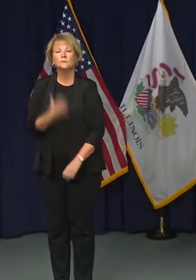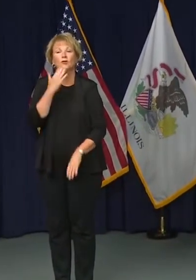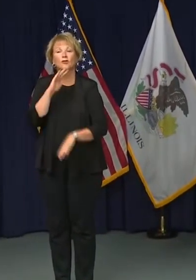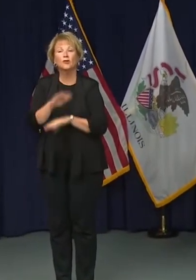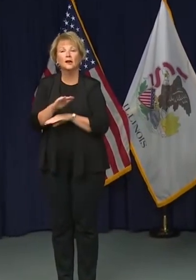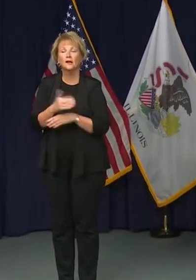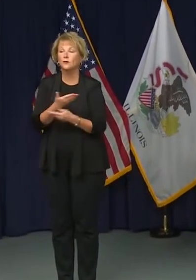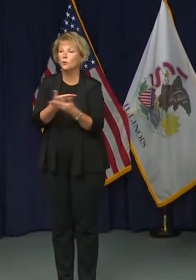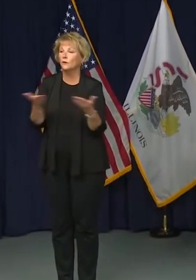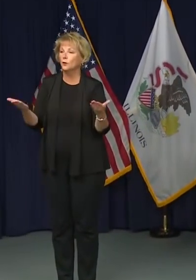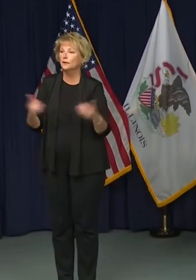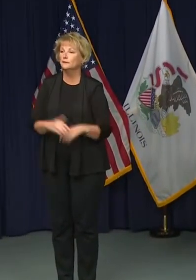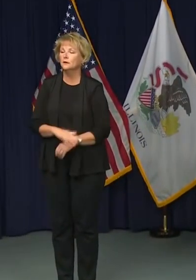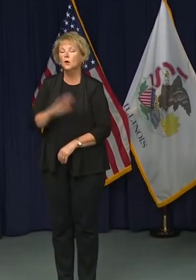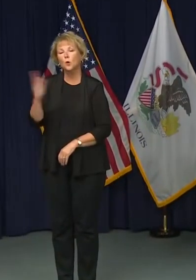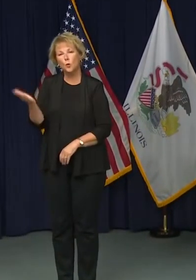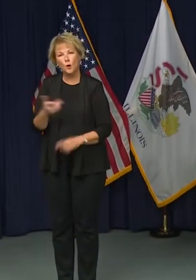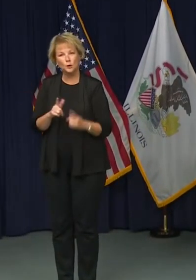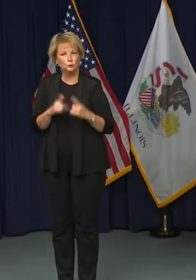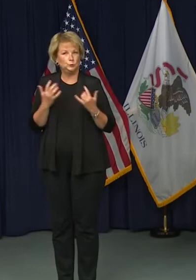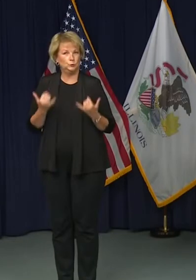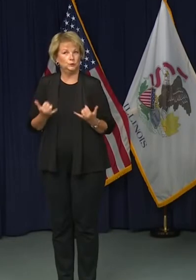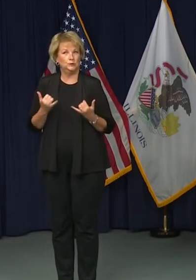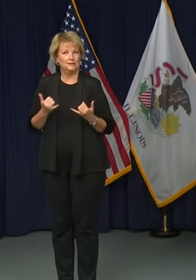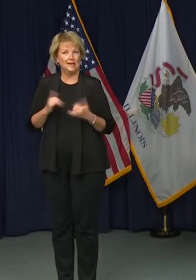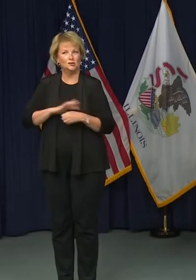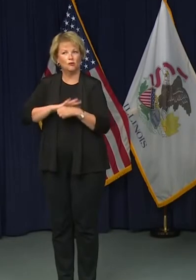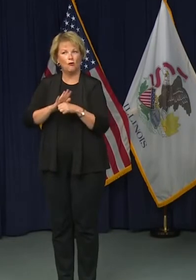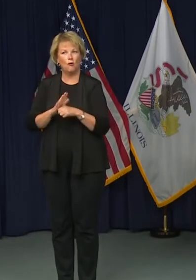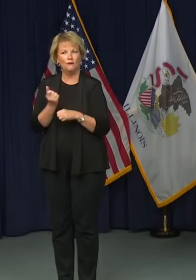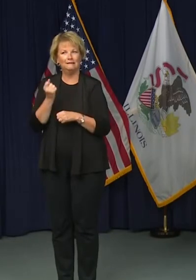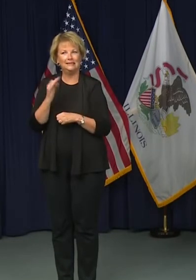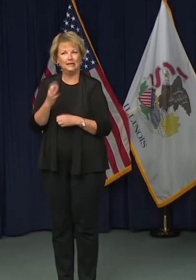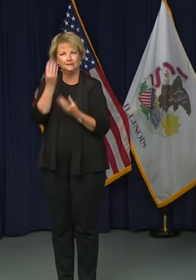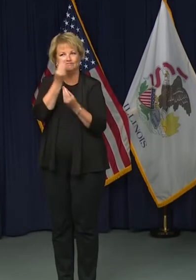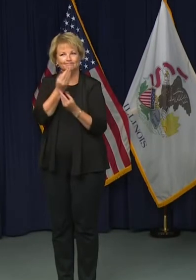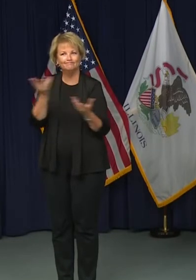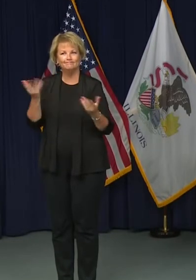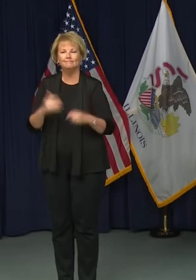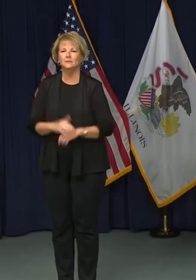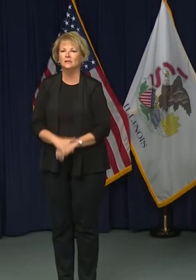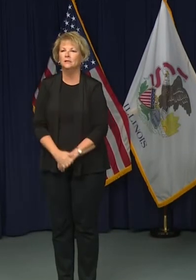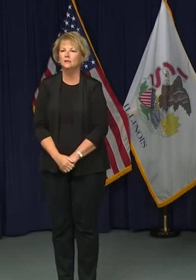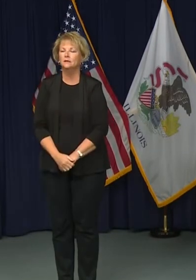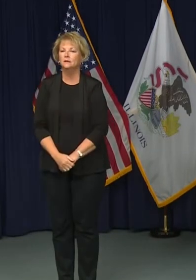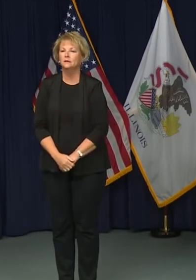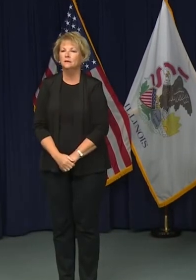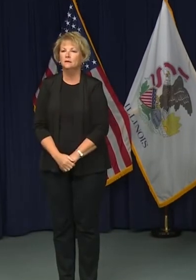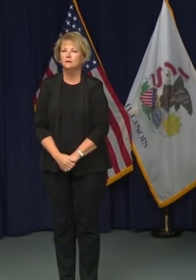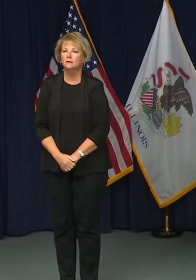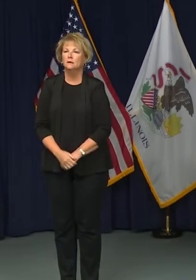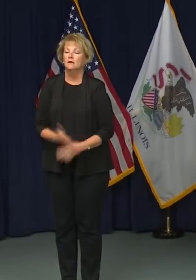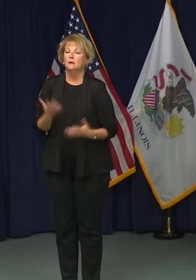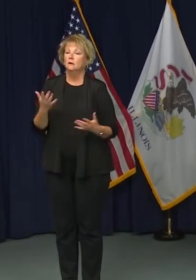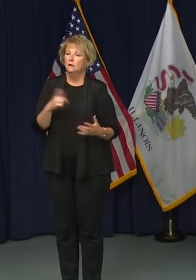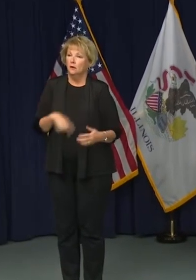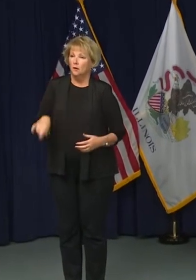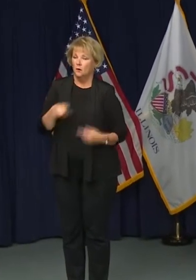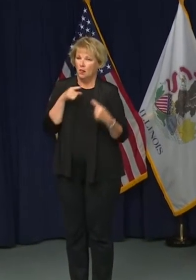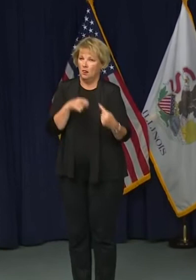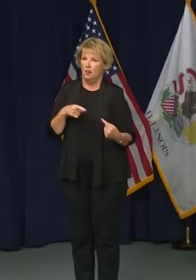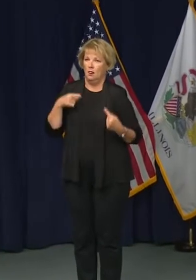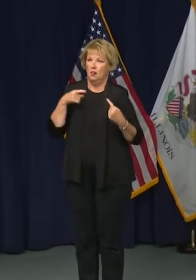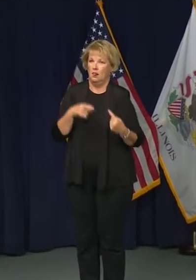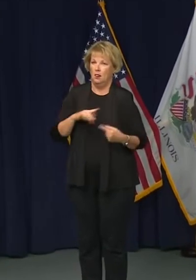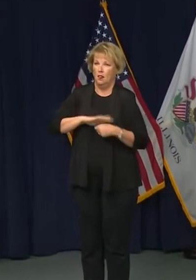Good afternoon, everyone, and welcome to today's COVID-19 update briefing. In the battle against